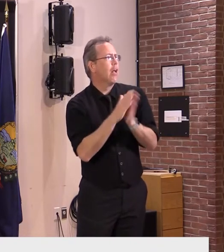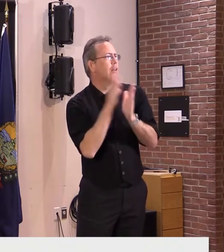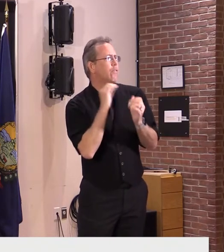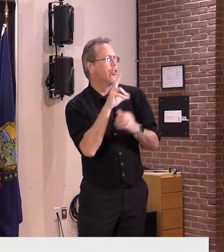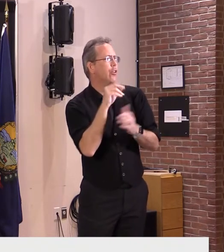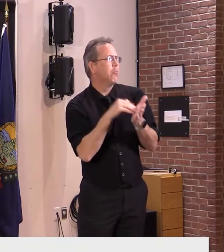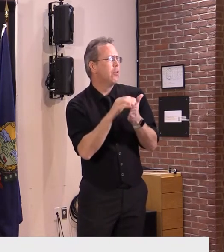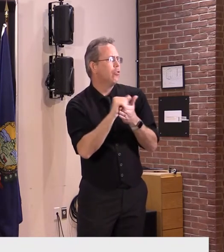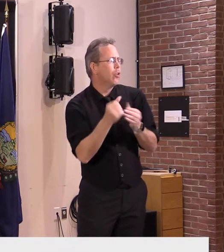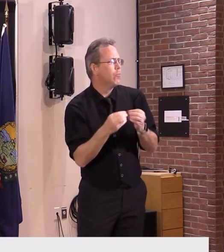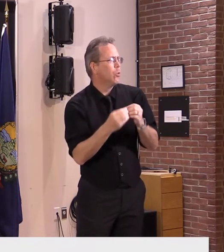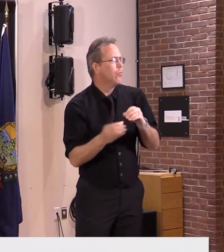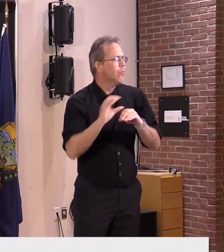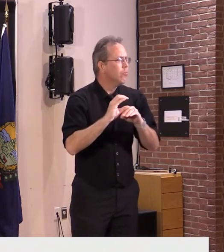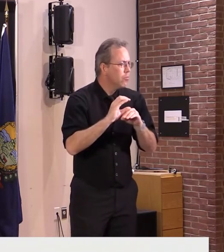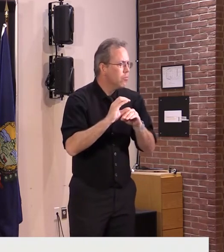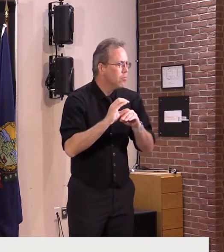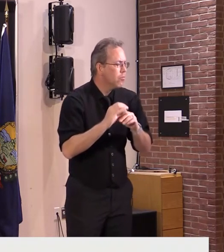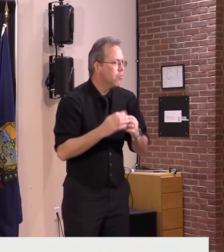meals.